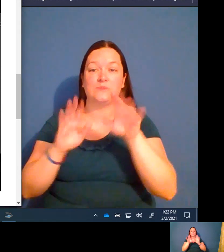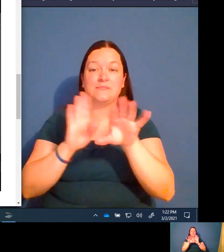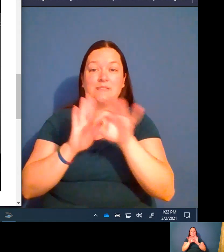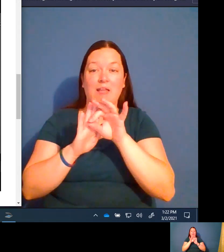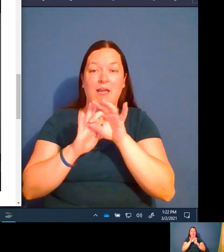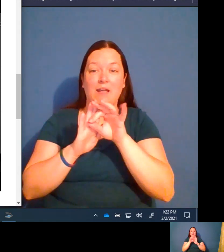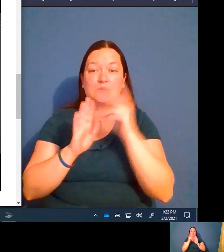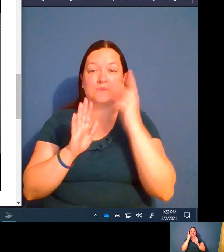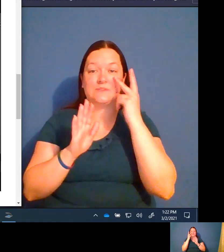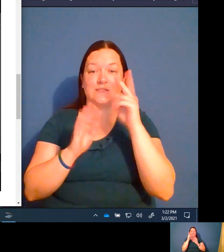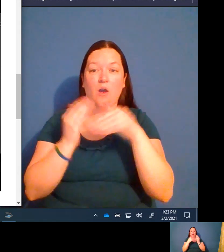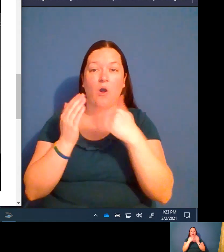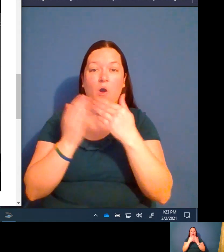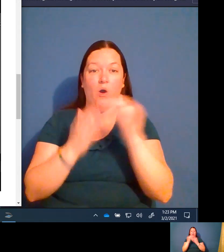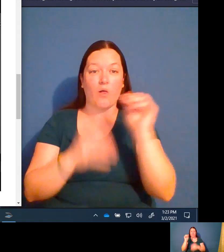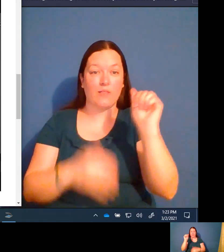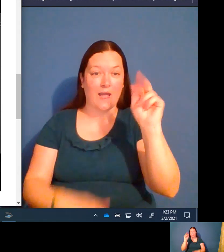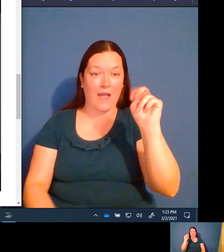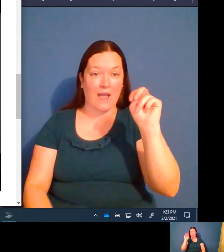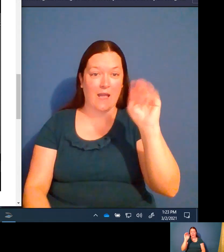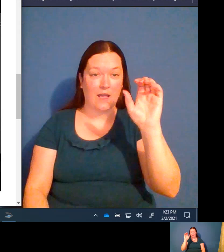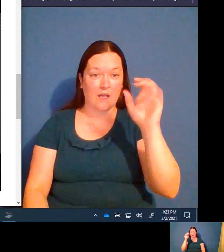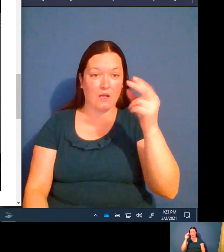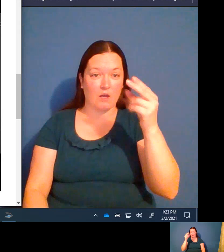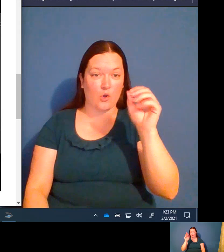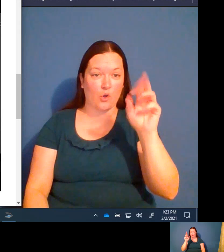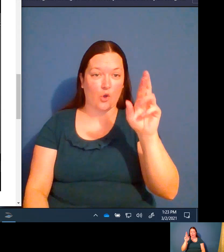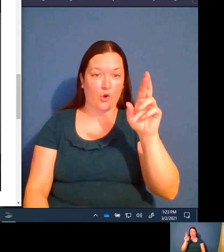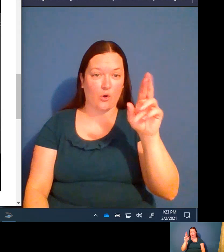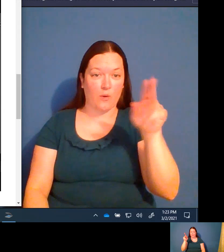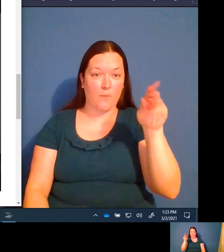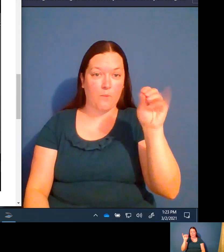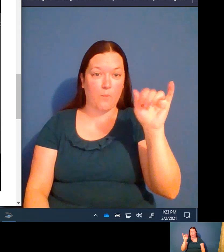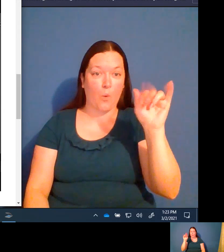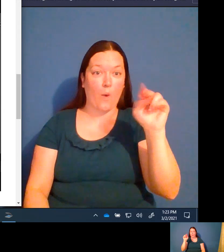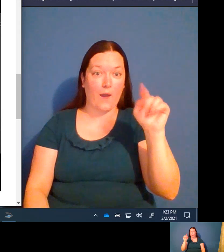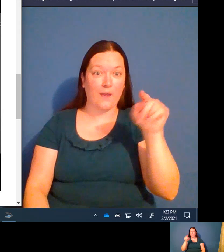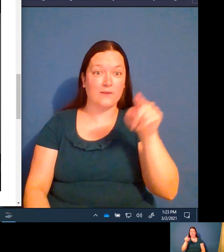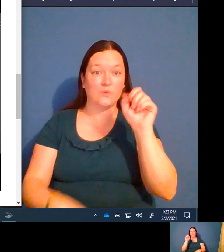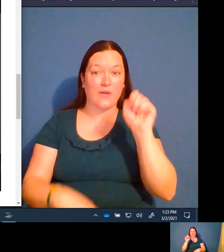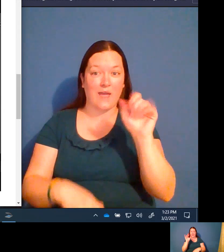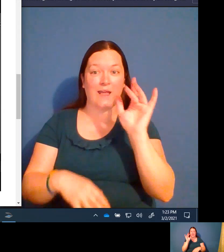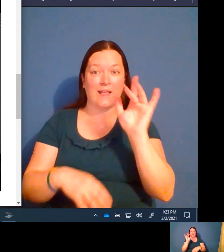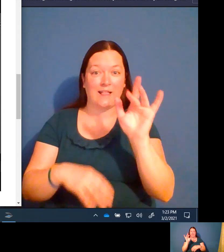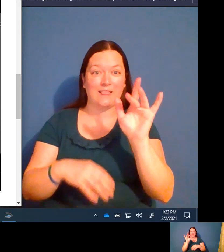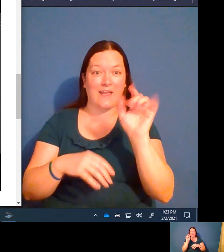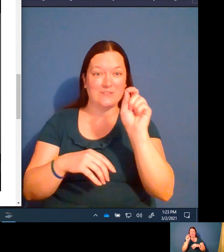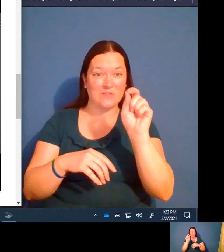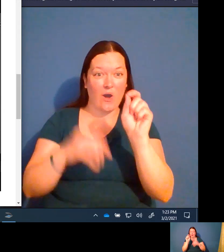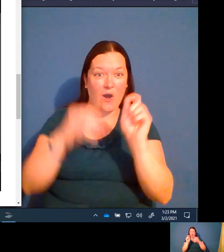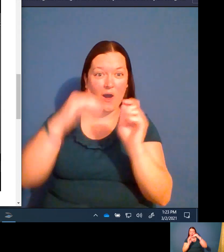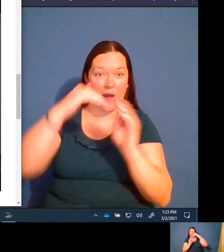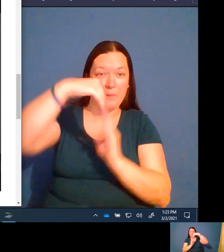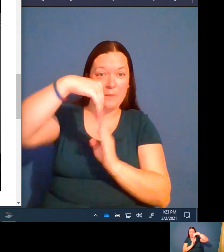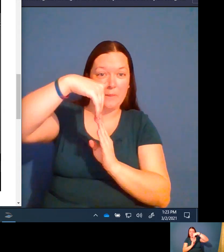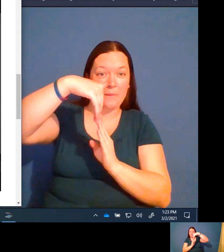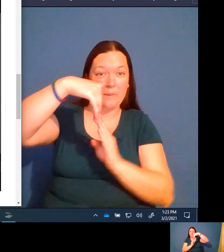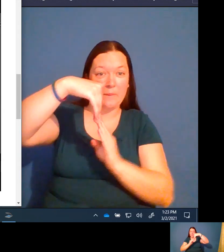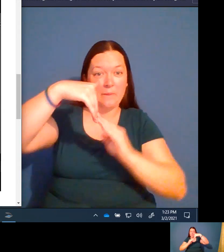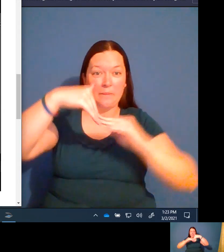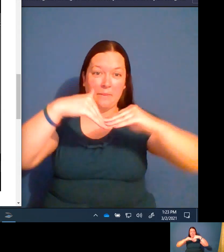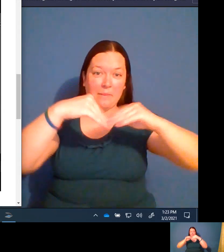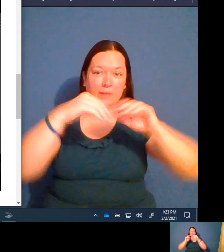guy, and now you can see all those anchor points. We know about anchor points, I hope, right? So I could select these, manipulate this. I'm not going to for video purposes